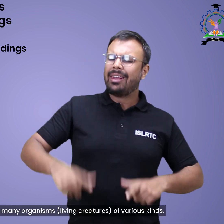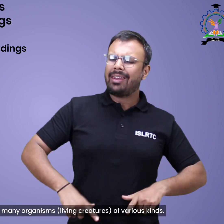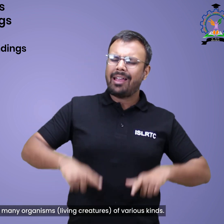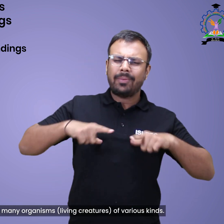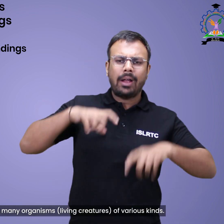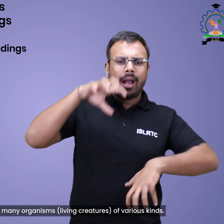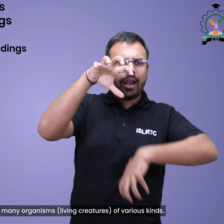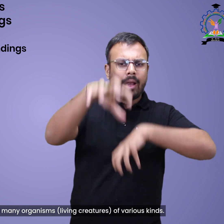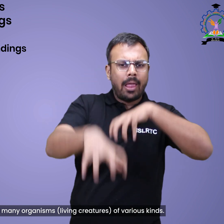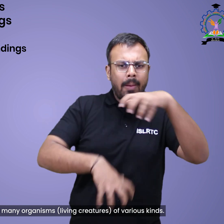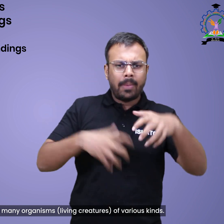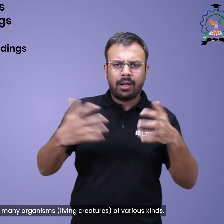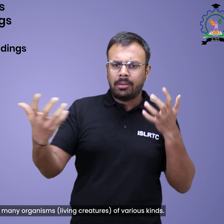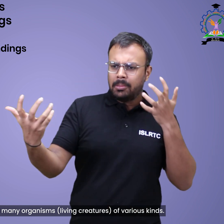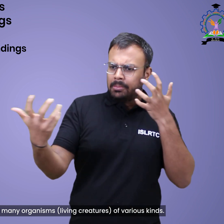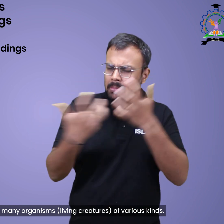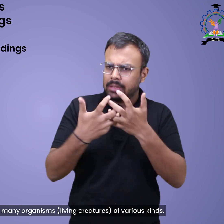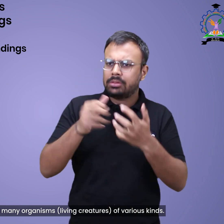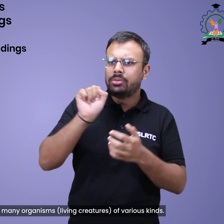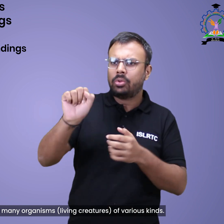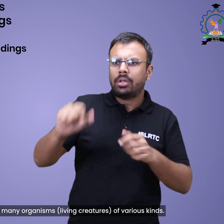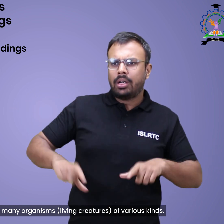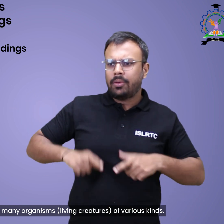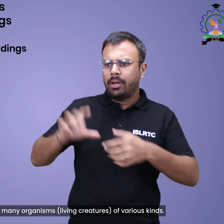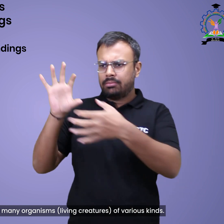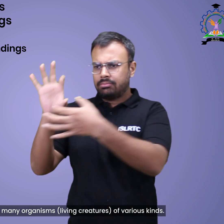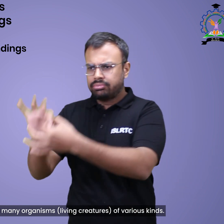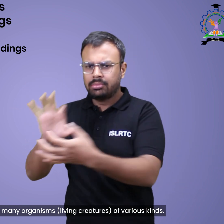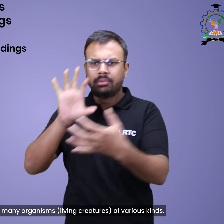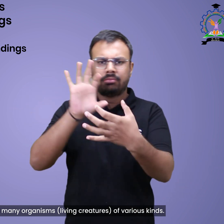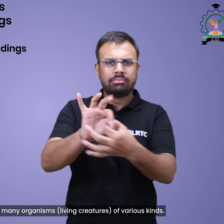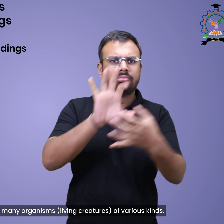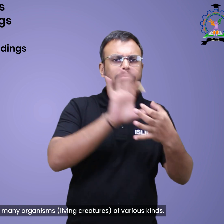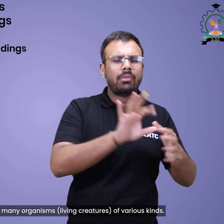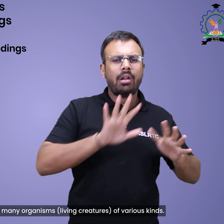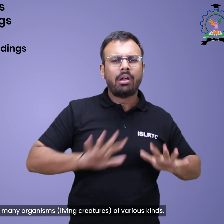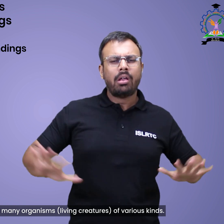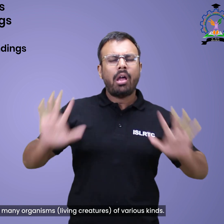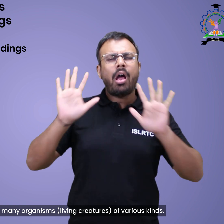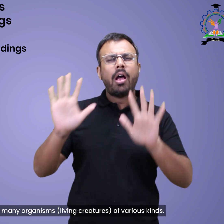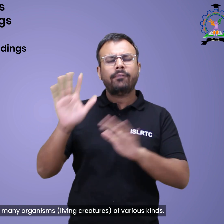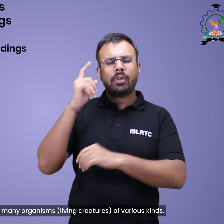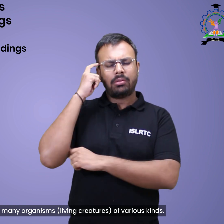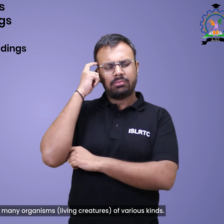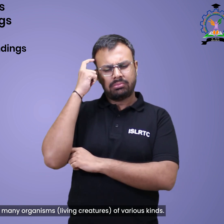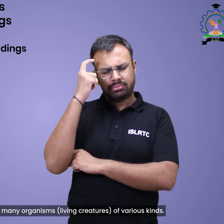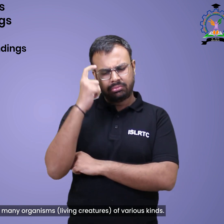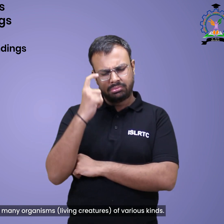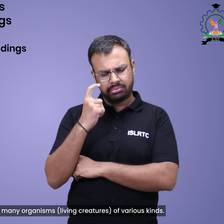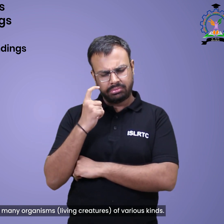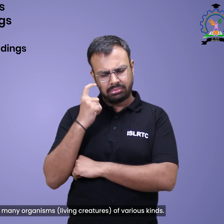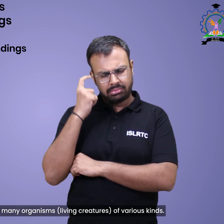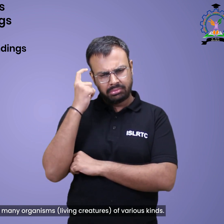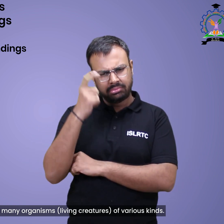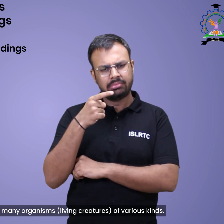And yet all of them had many organisms, living creatures, of various kinds.